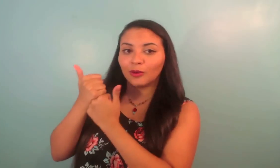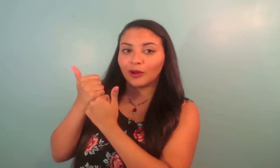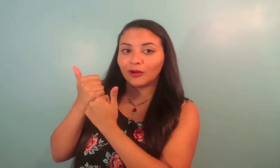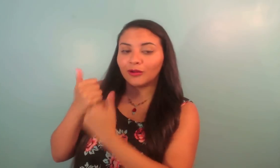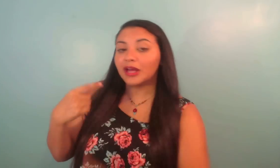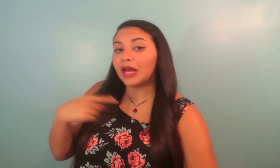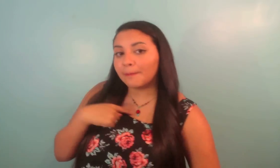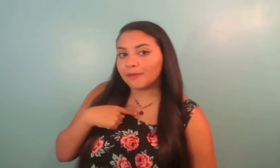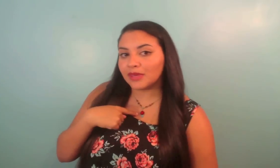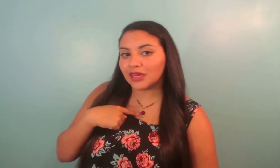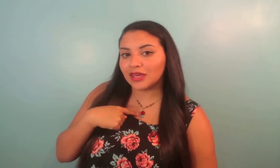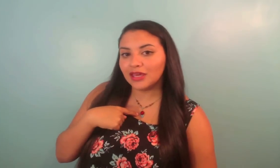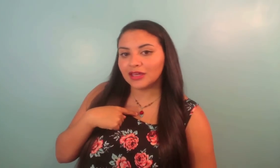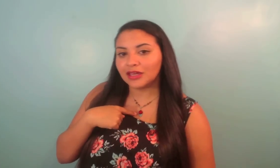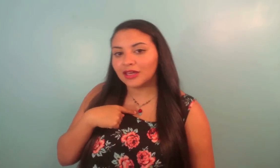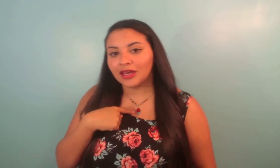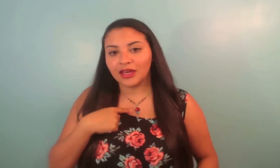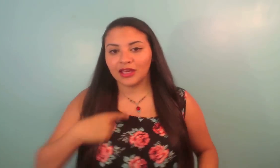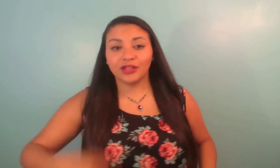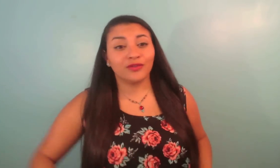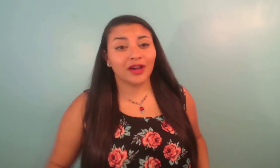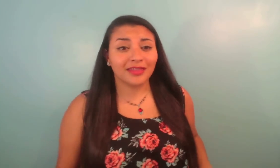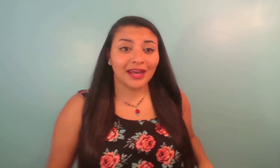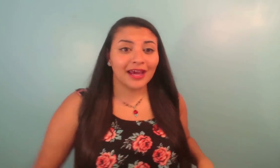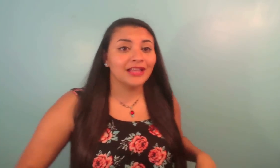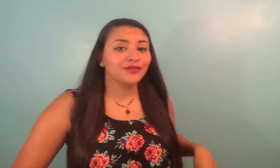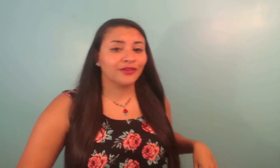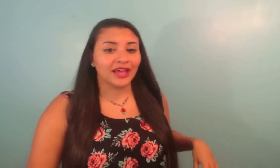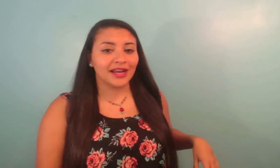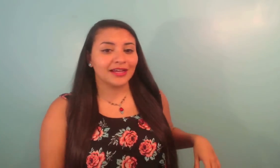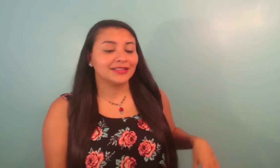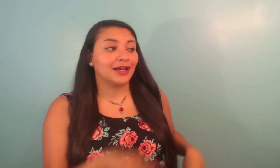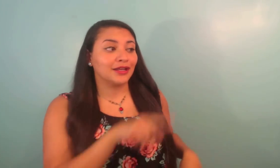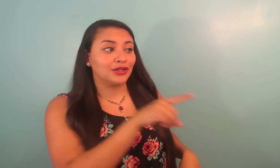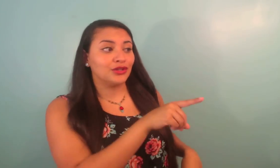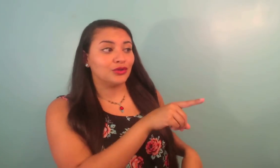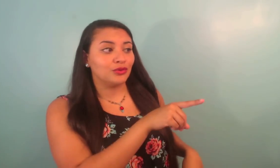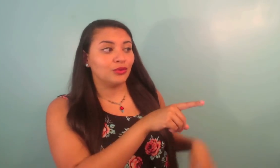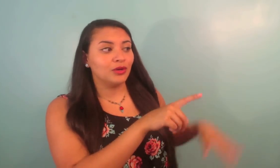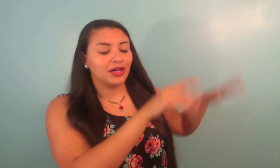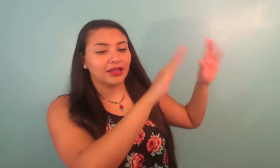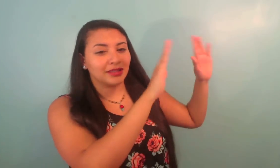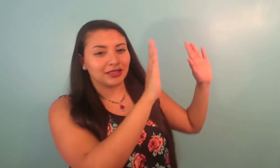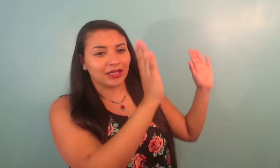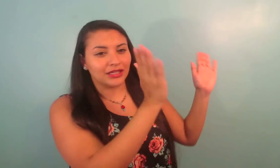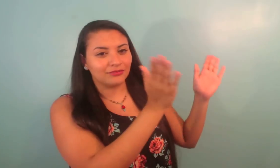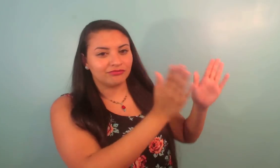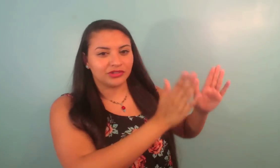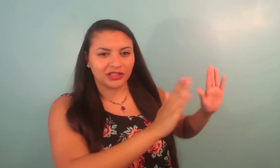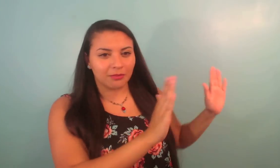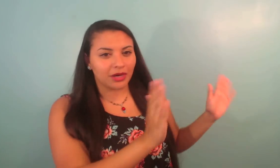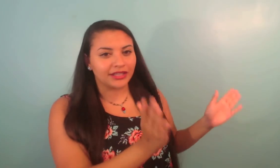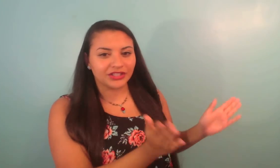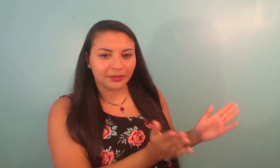loyal me. And you've got that ass. For that, I signed you, and then I did the body shape